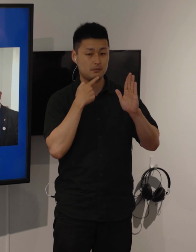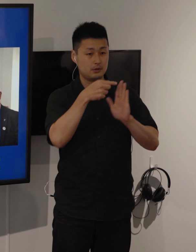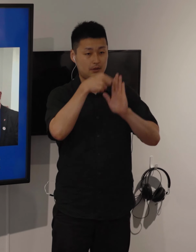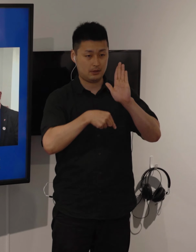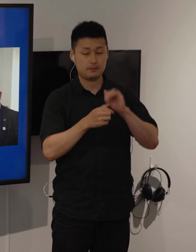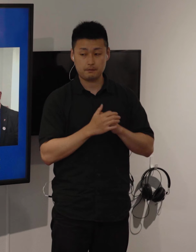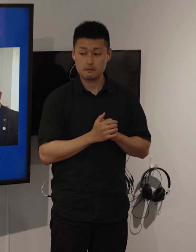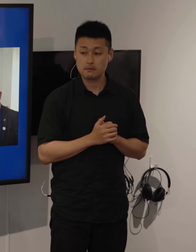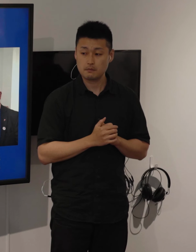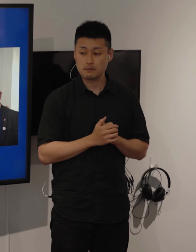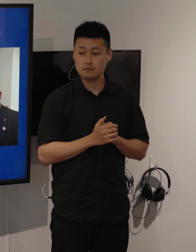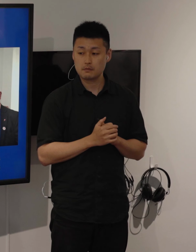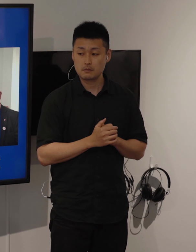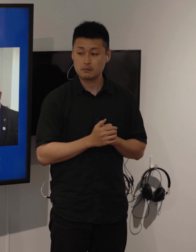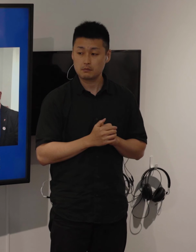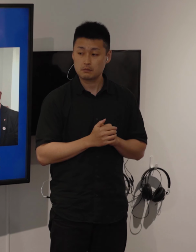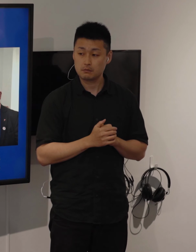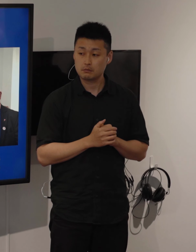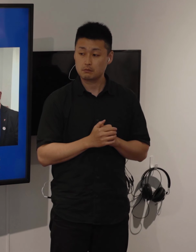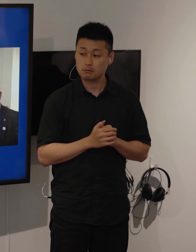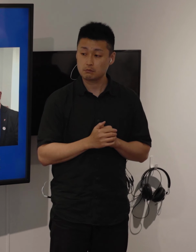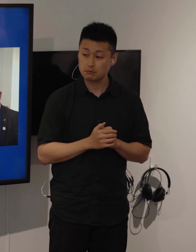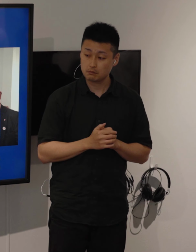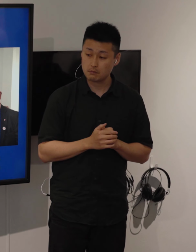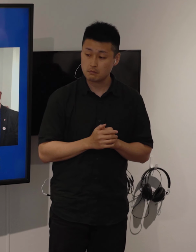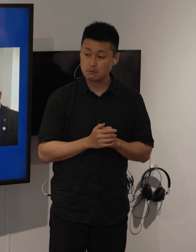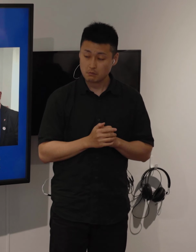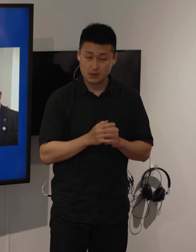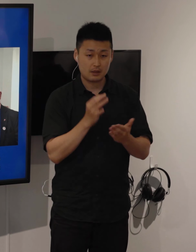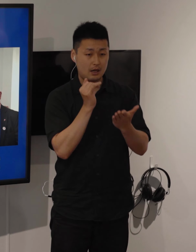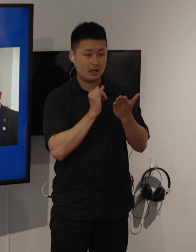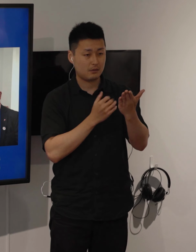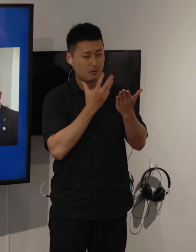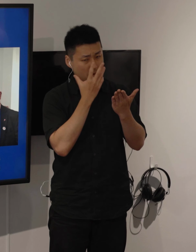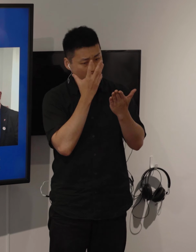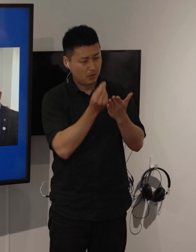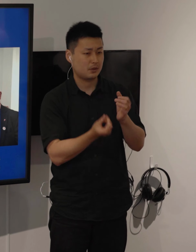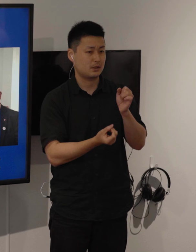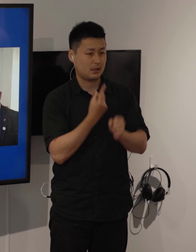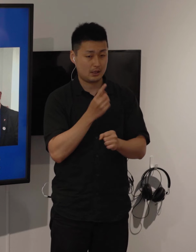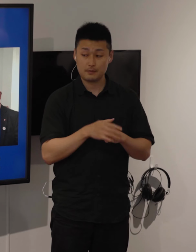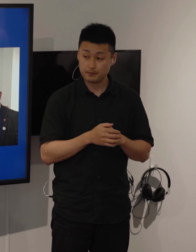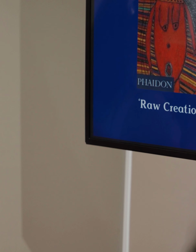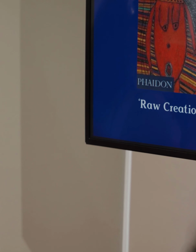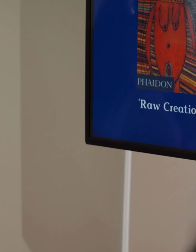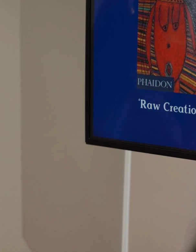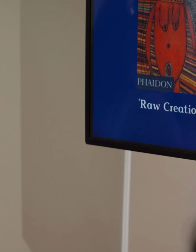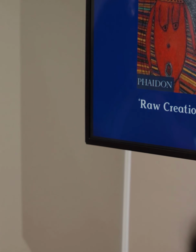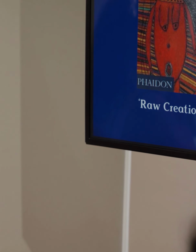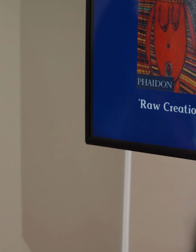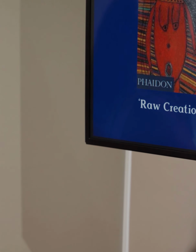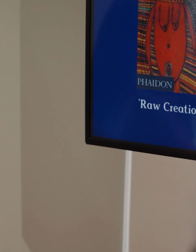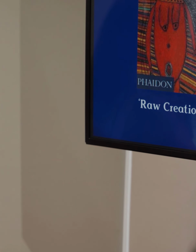with outsider art. And this particular piece in this book, which you'll see on the slide in a minute,